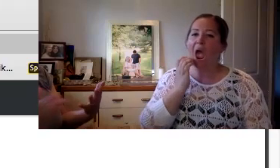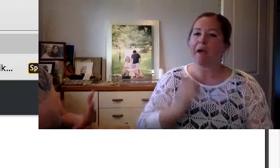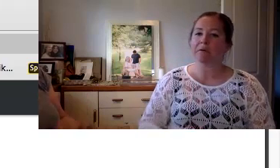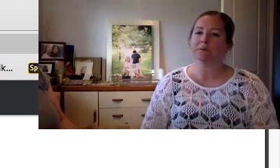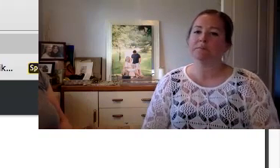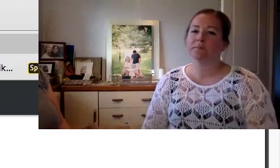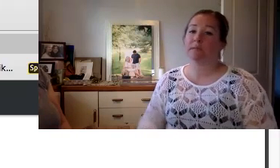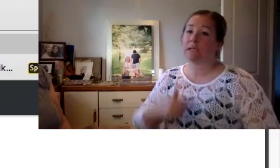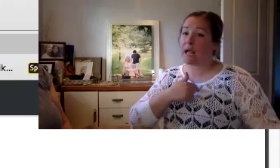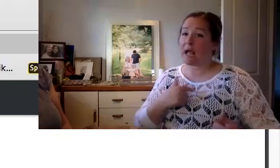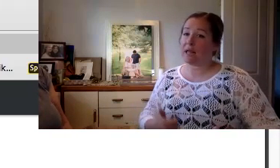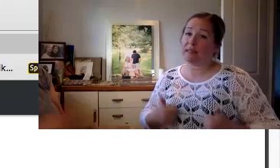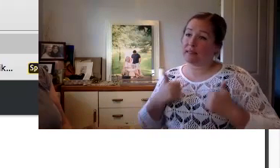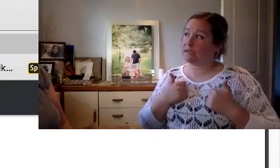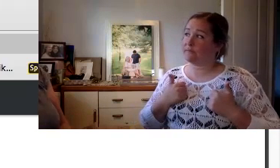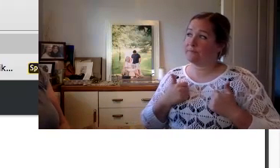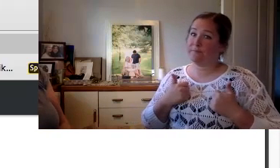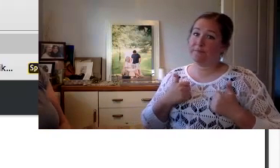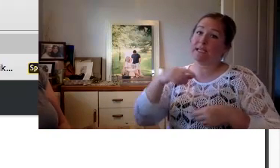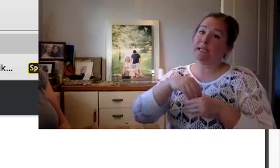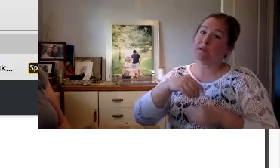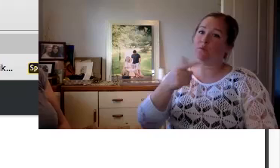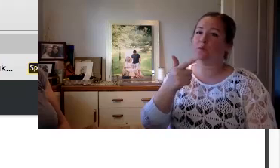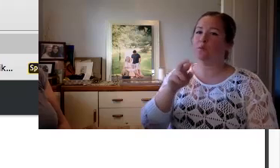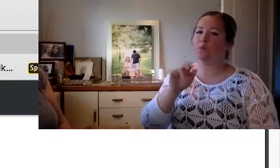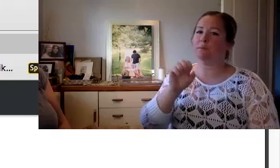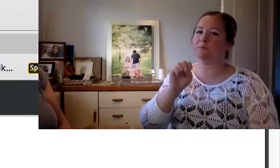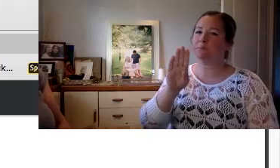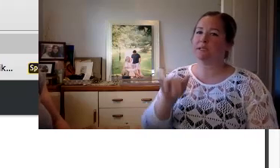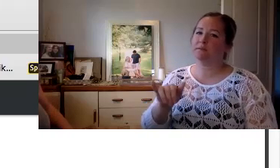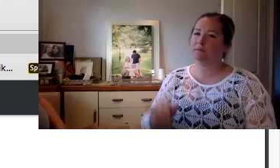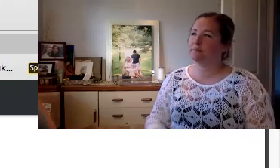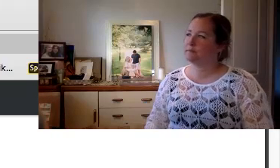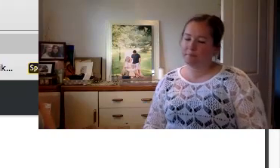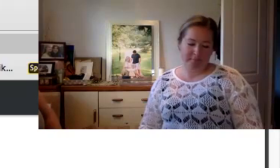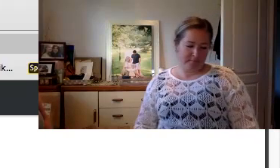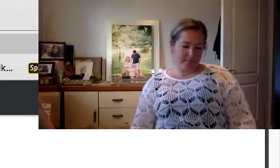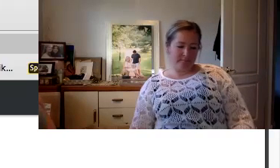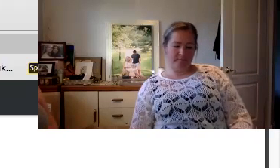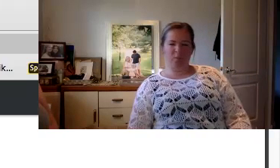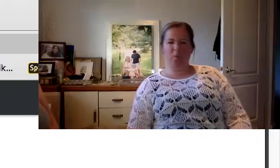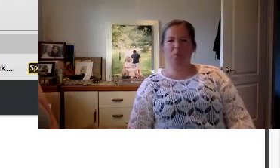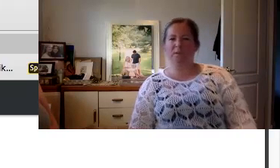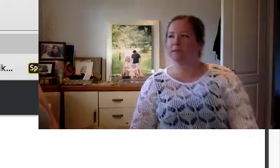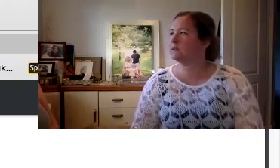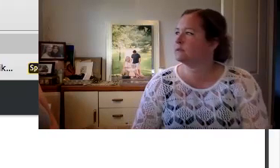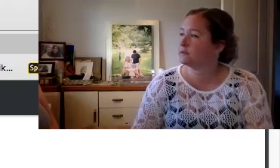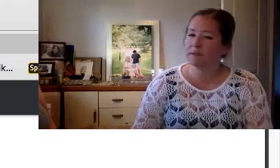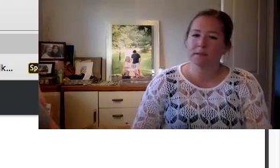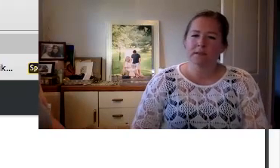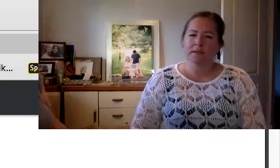Grimsby for now, or unless you live in Toronto. I live in Grimsby, and I spell it out.